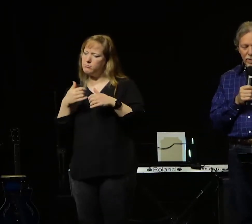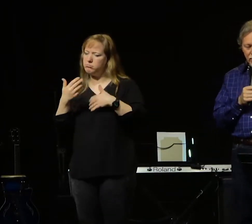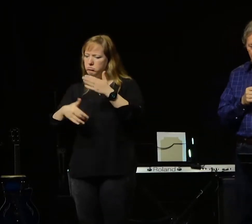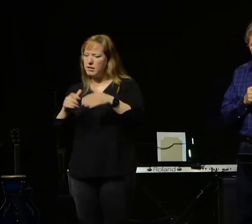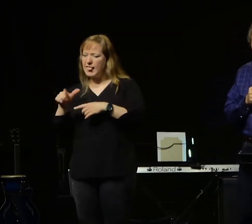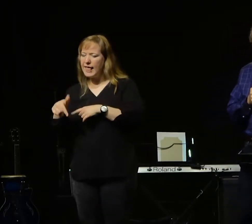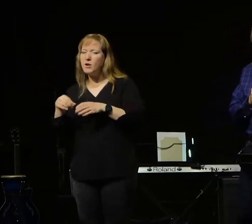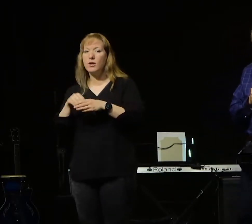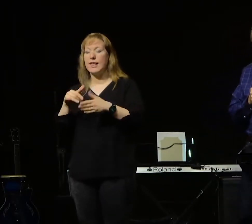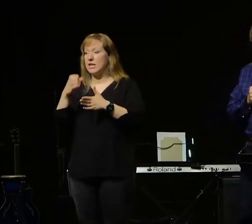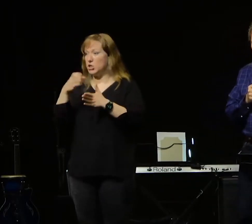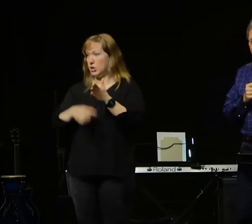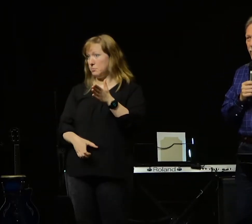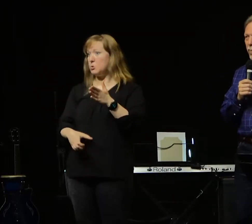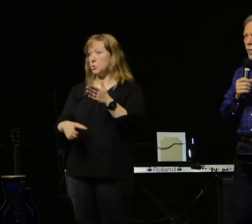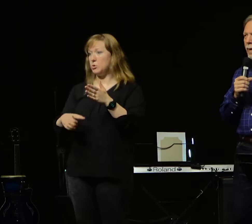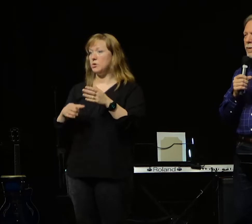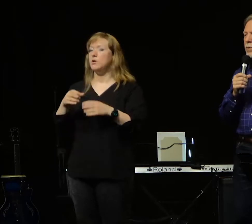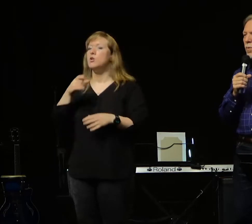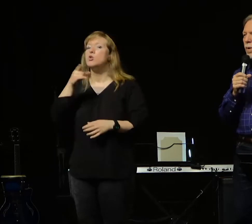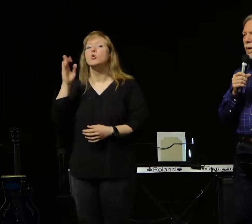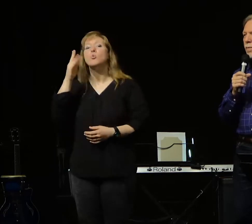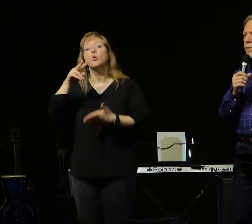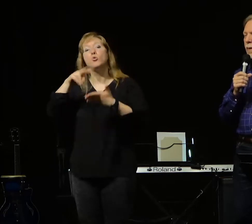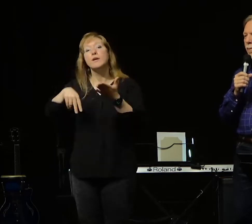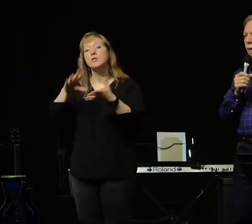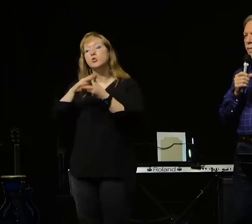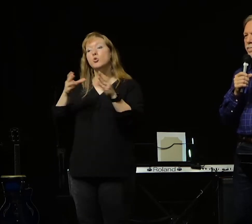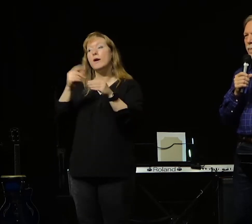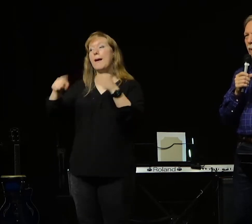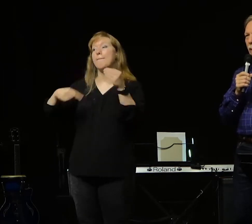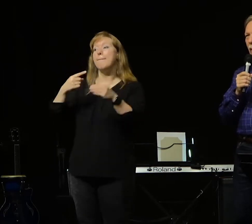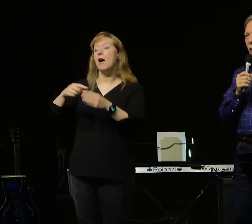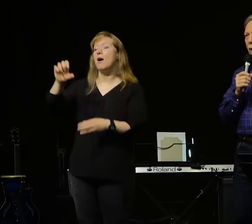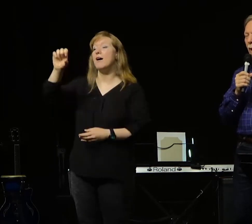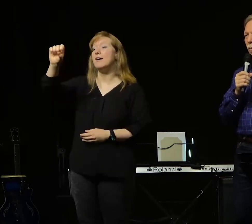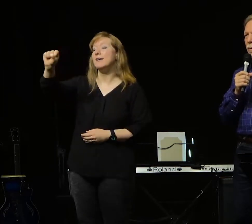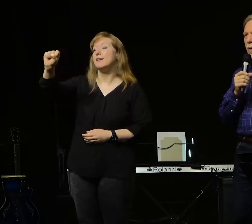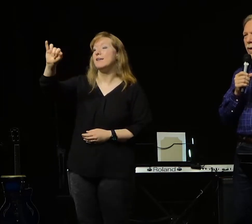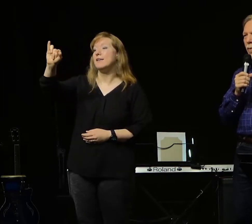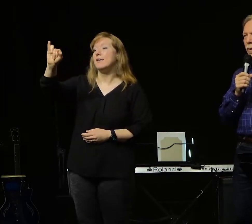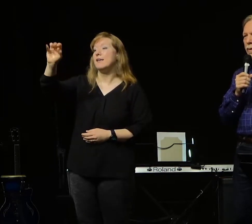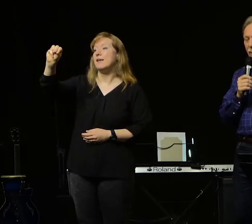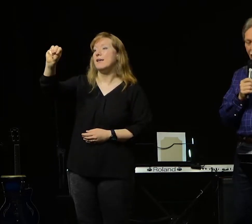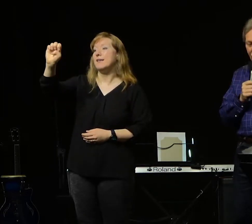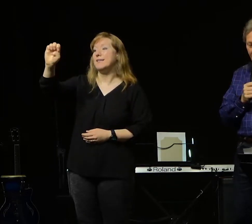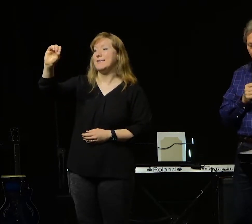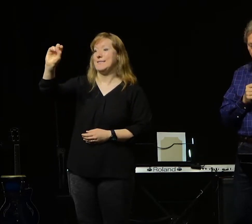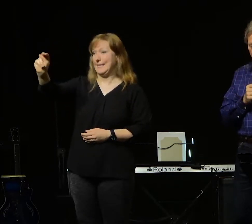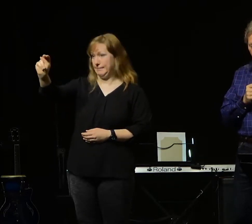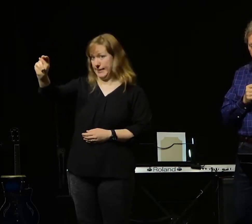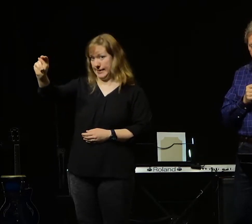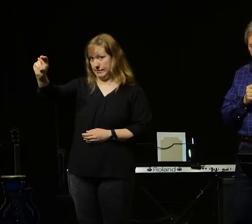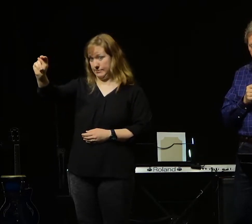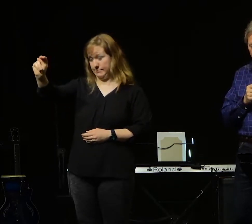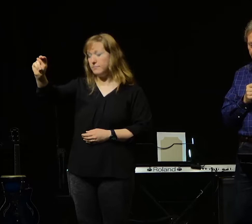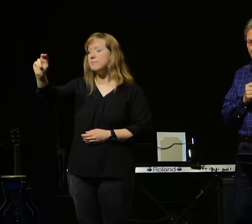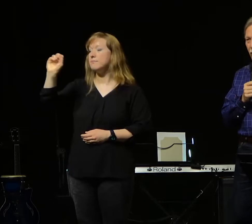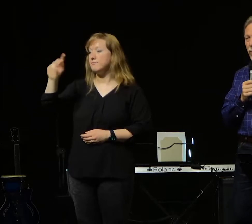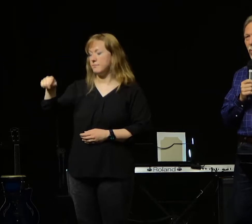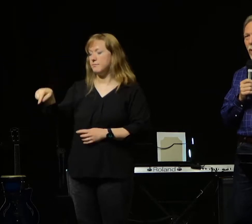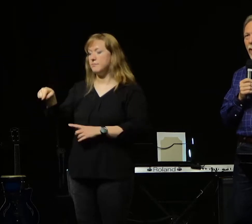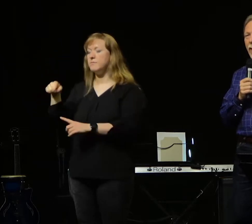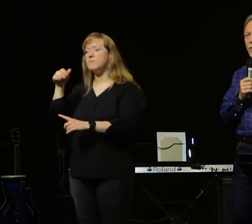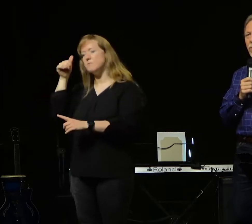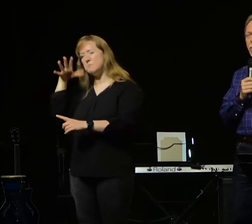chapter, you'll read the story of Simeon. And I want to share that with you today, and I want to point out a few things